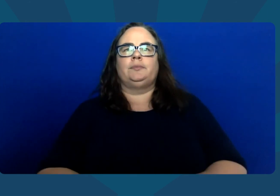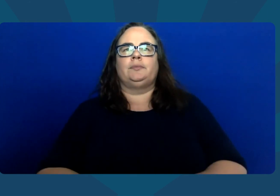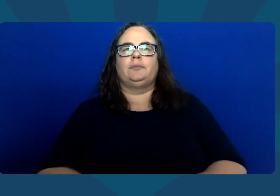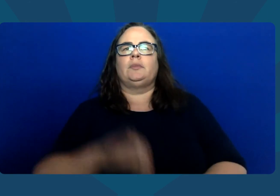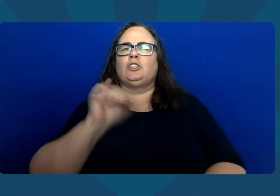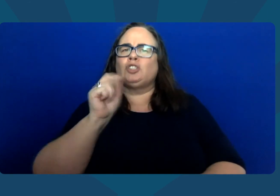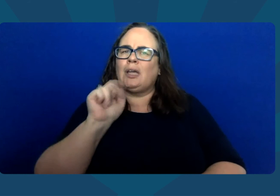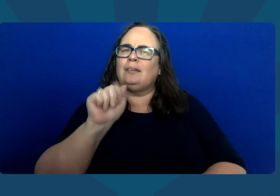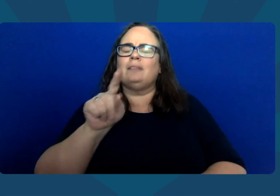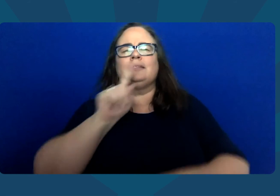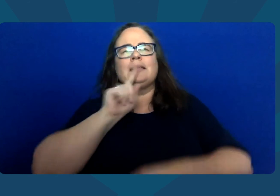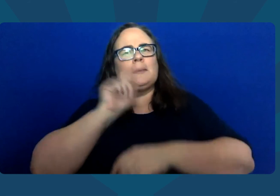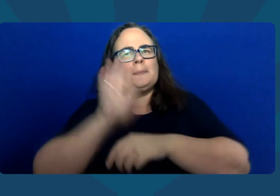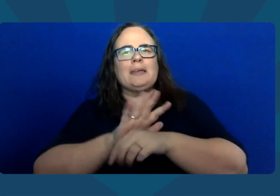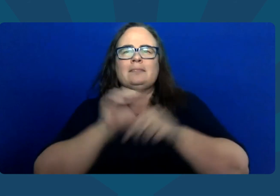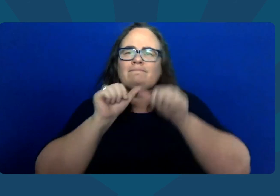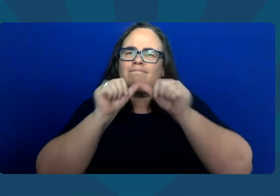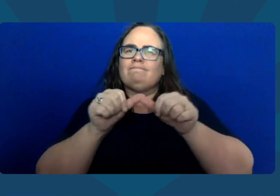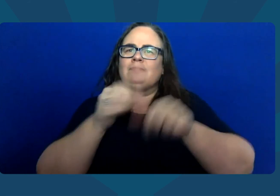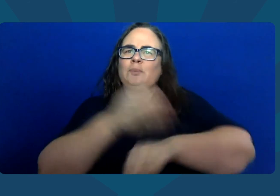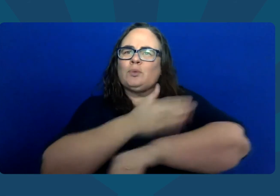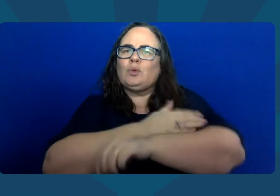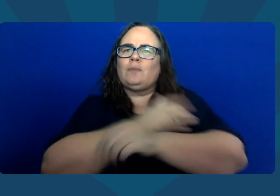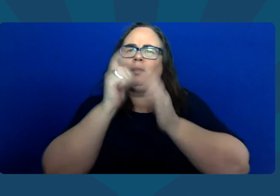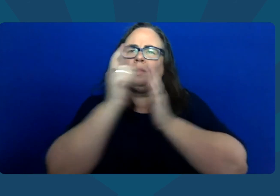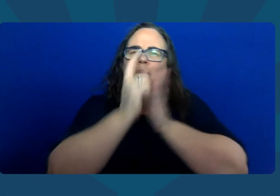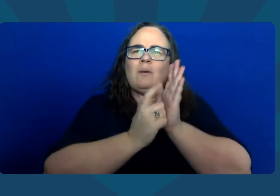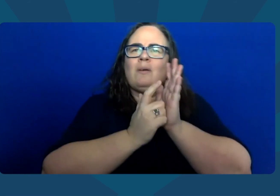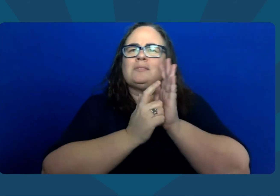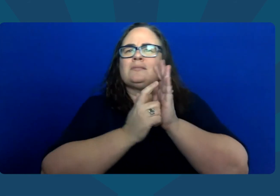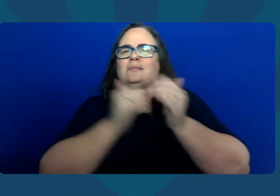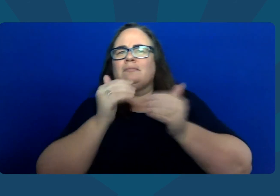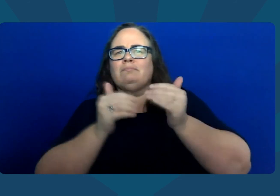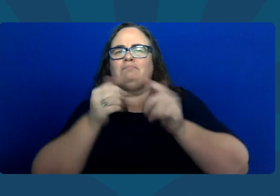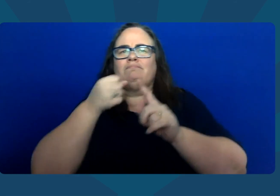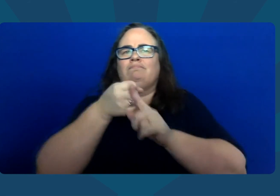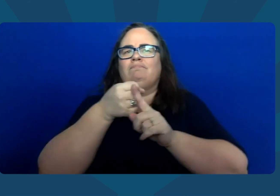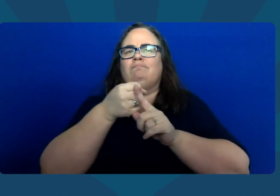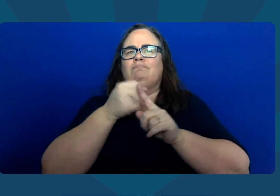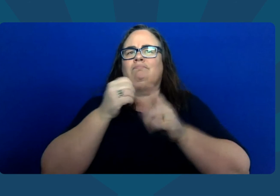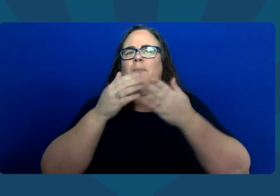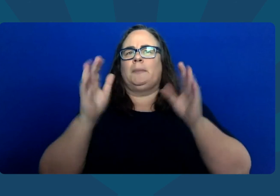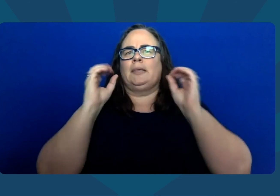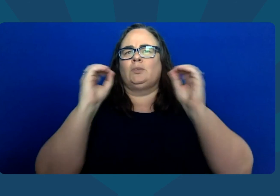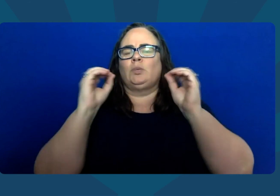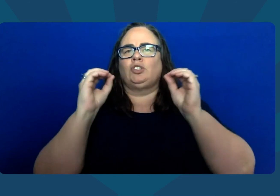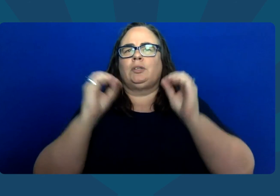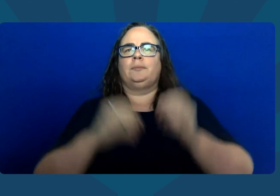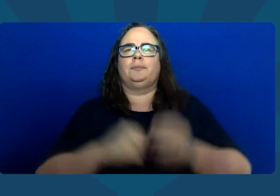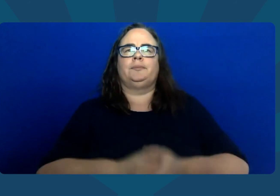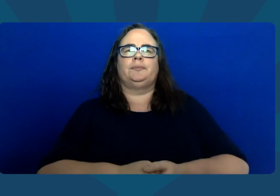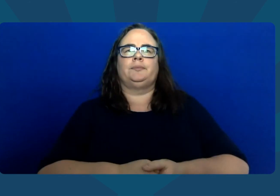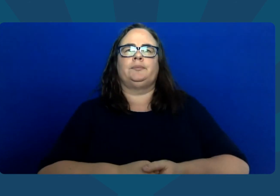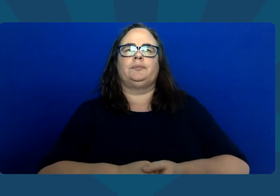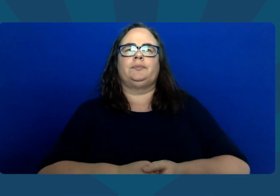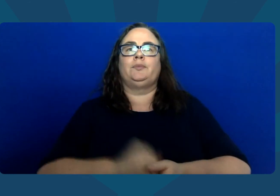PUHSD. Jana is committed to improving laws, processes impacting public